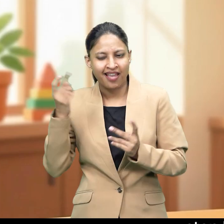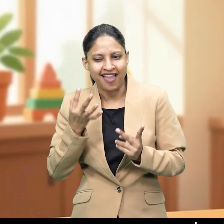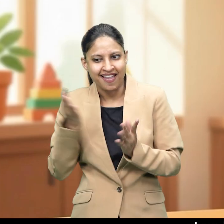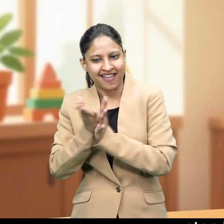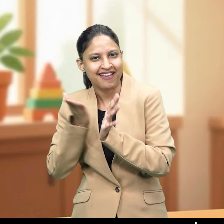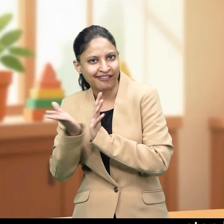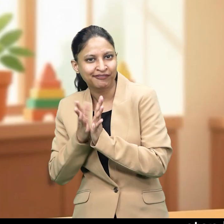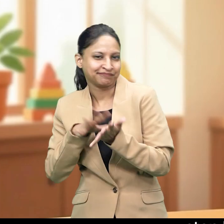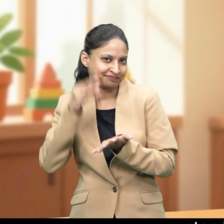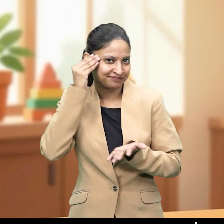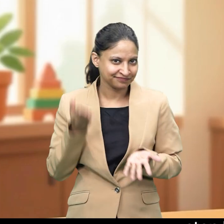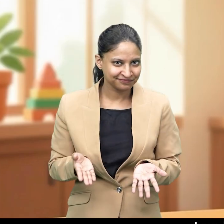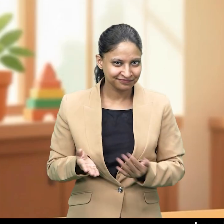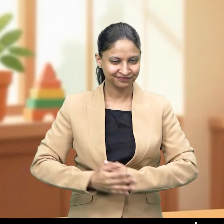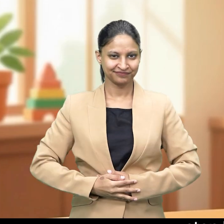ways.